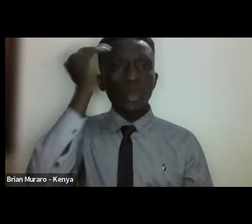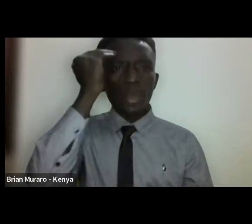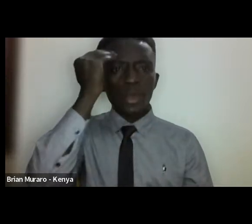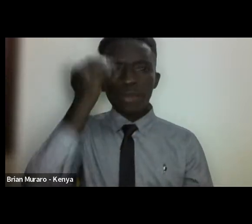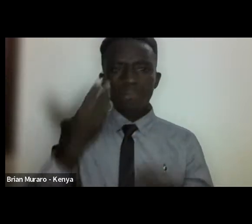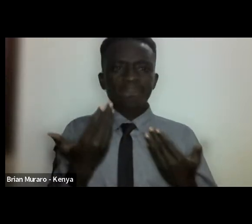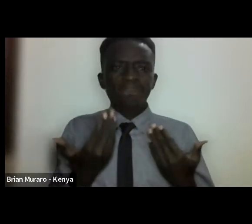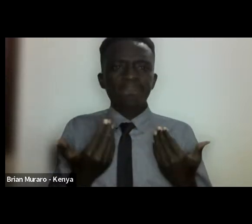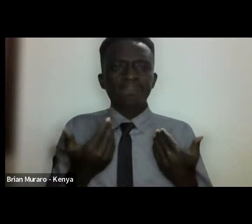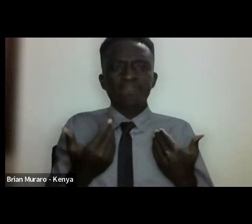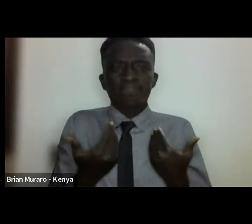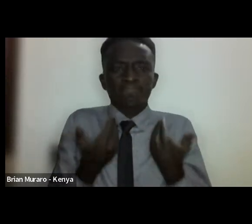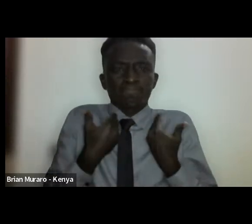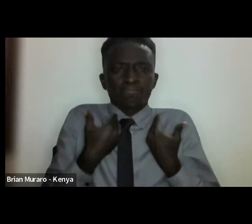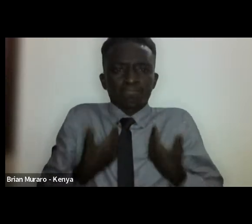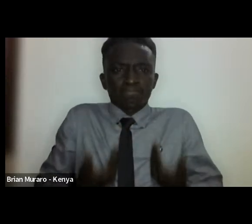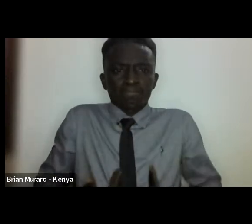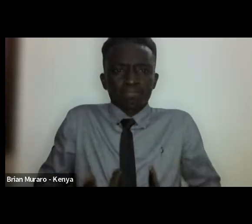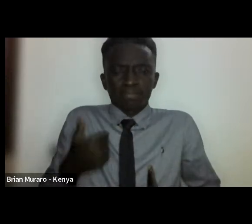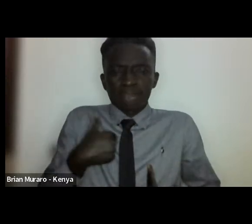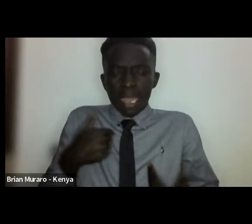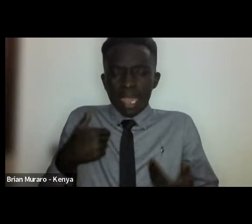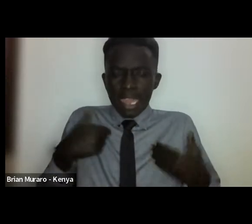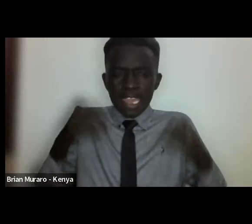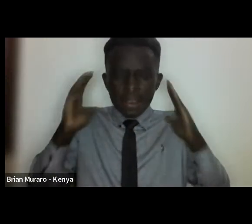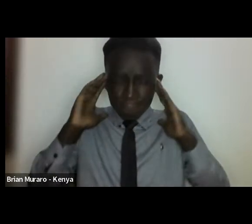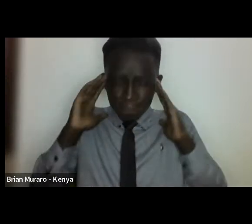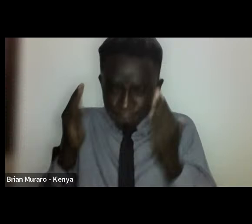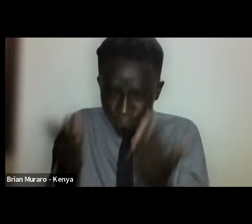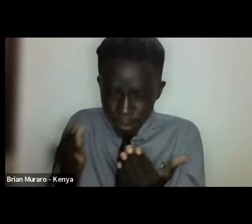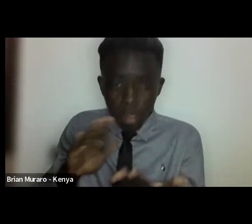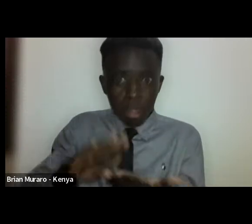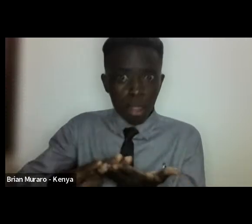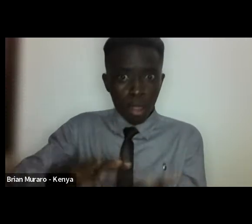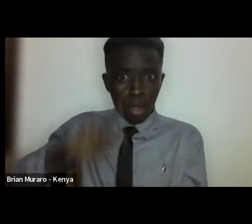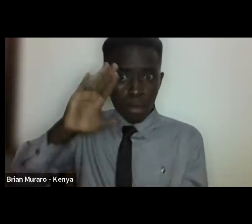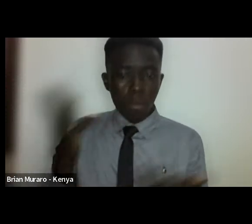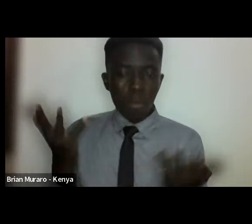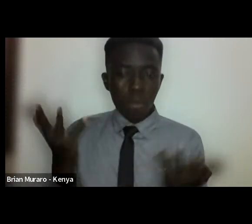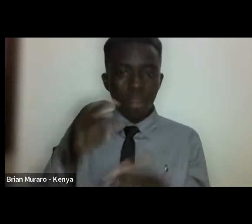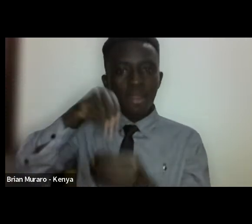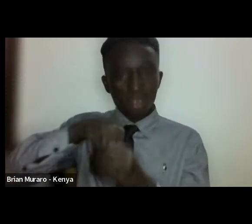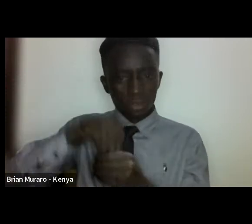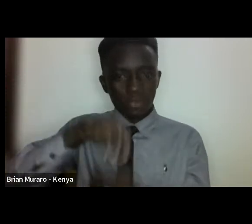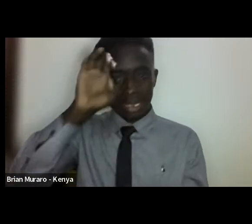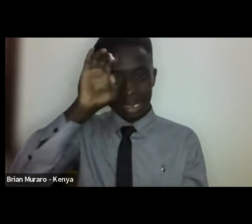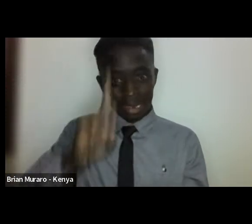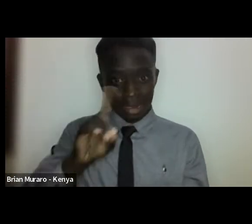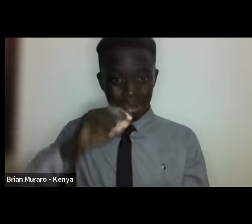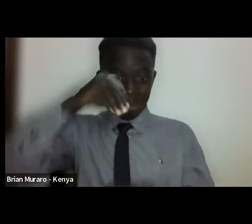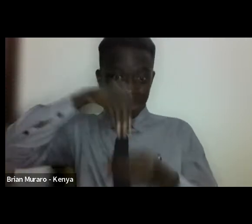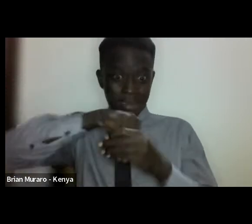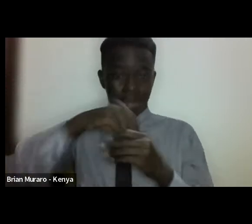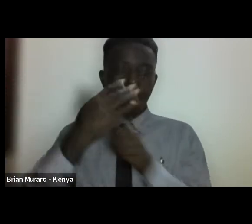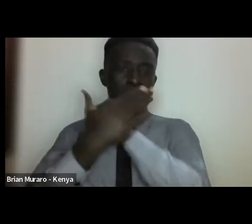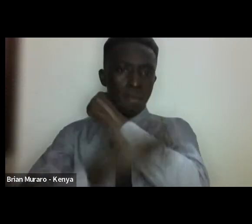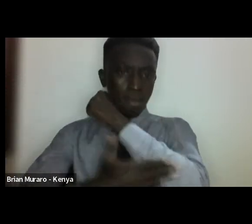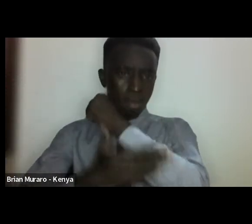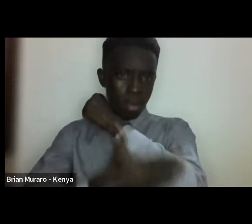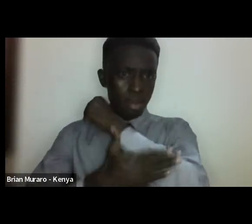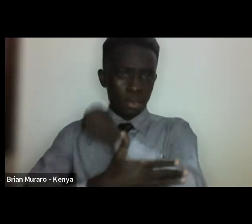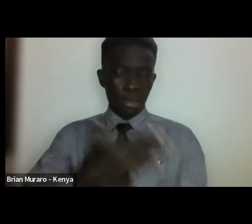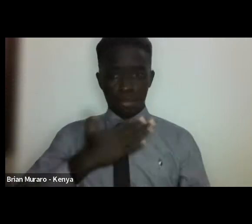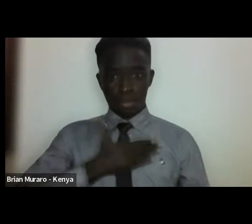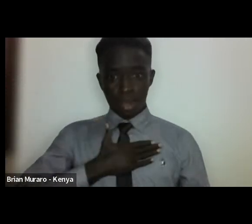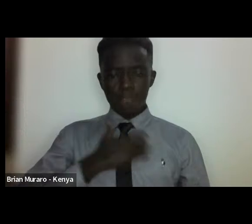I have a great commitment to inclusive education and in my country. And so I